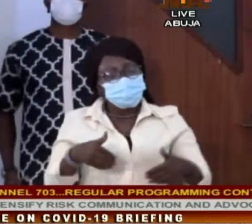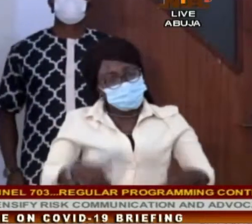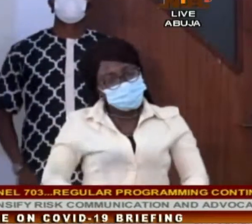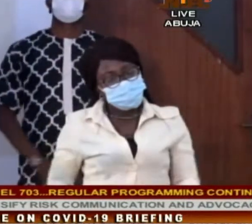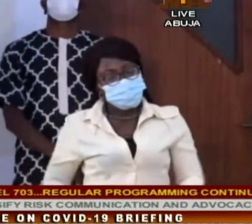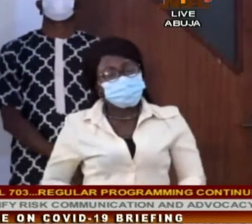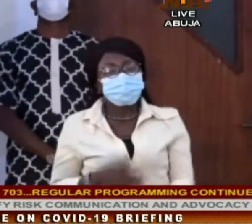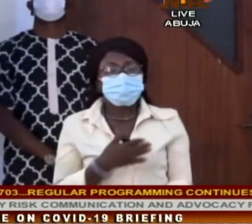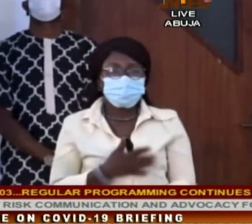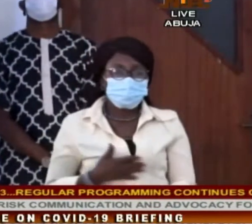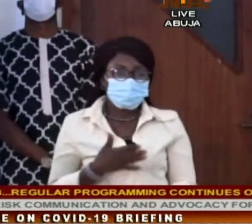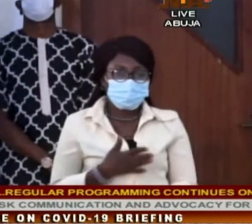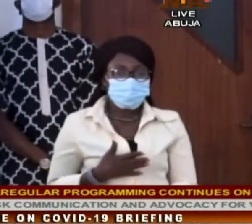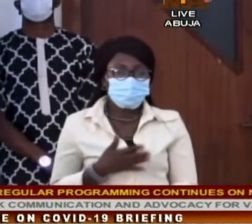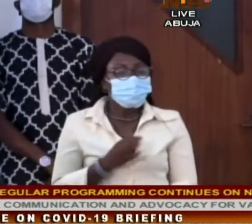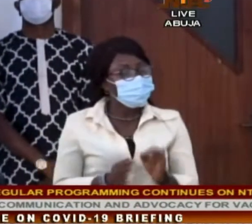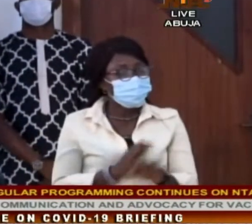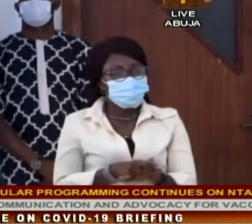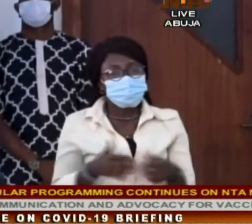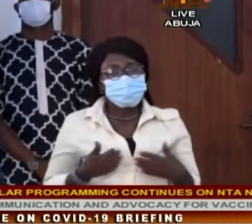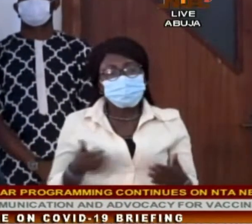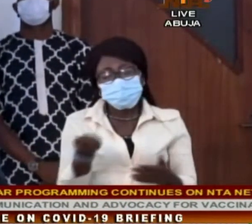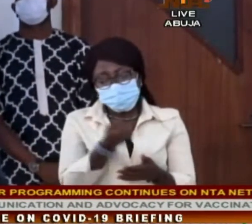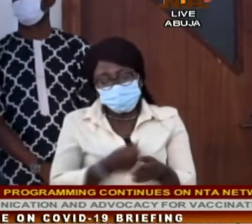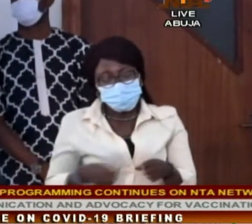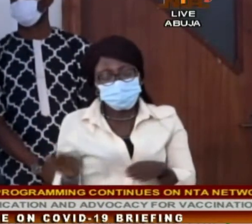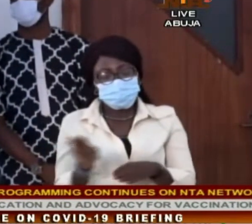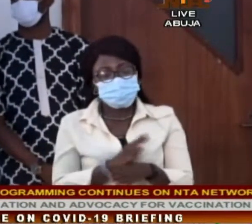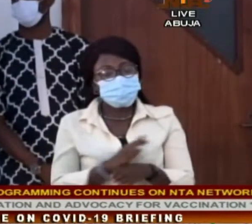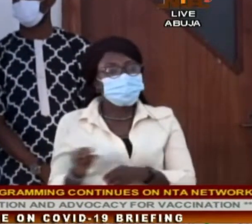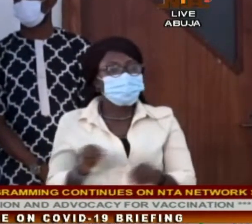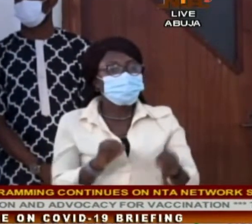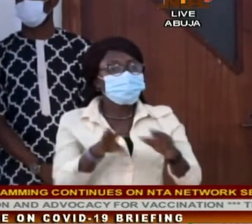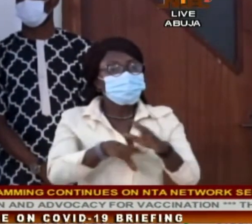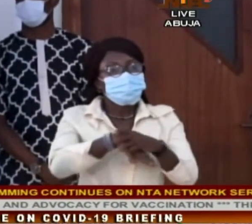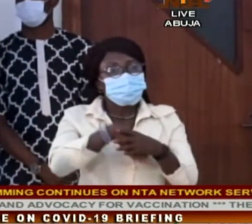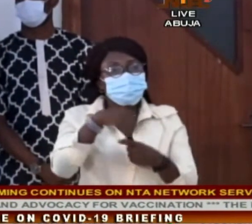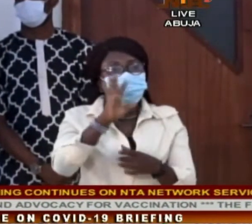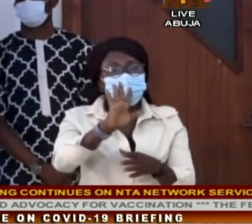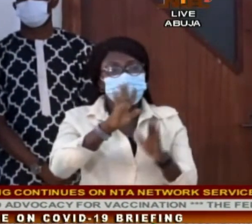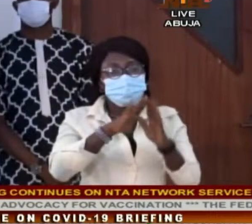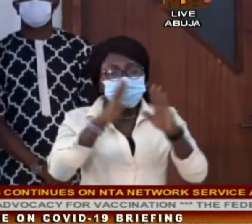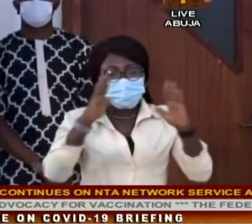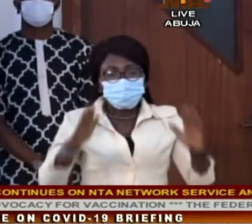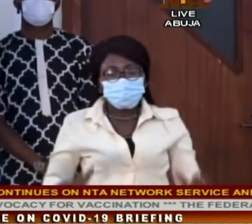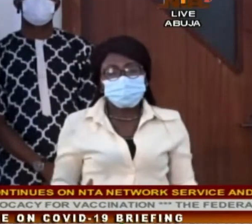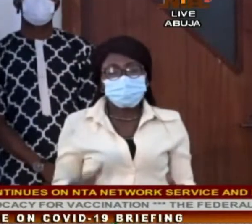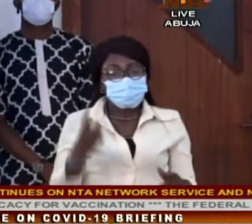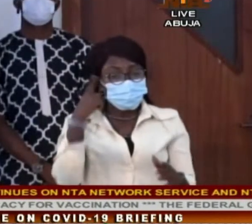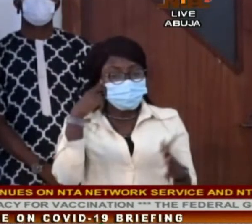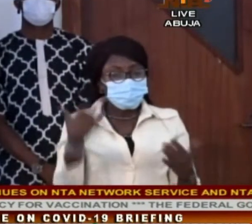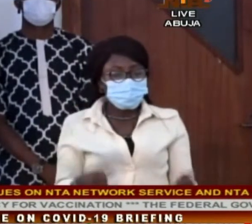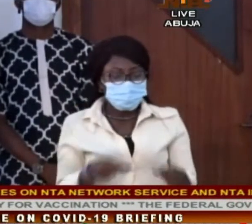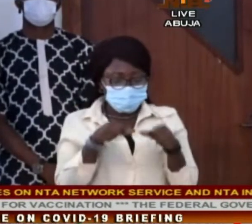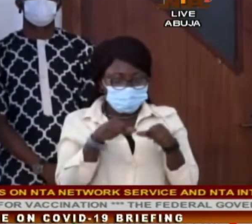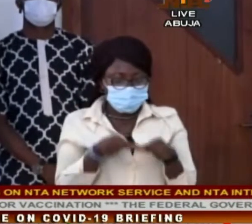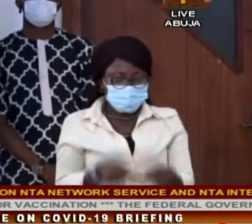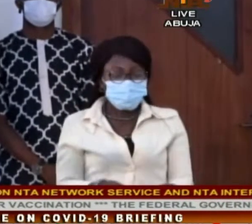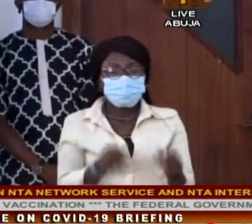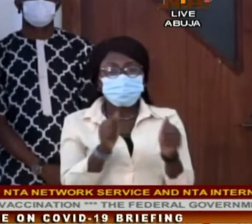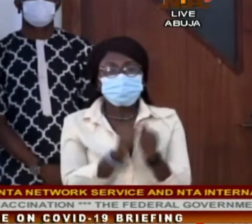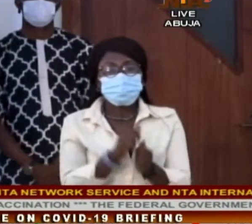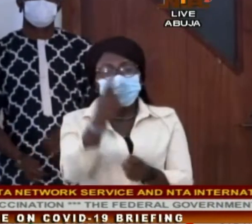are informed that the highest grade of victims